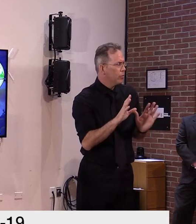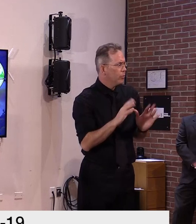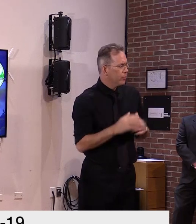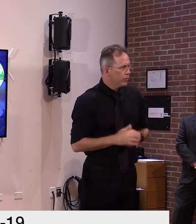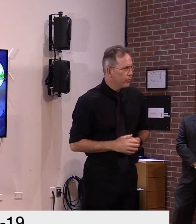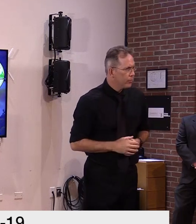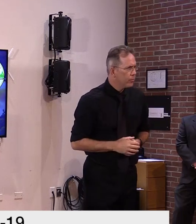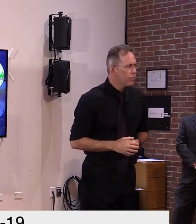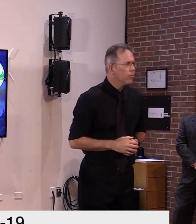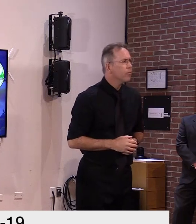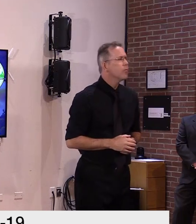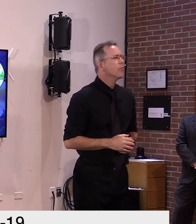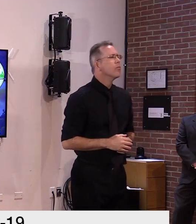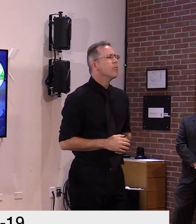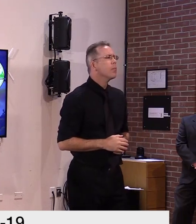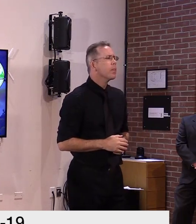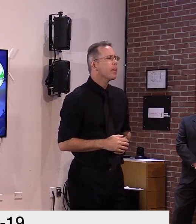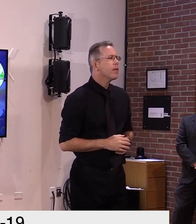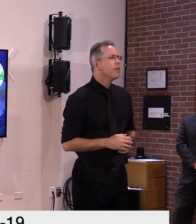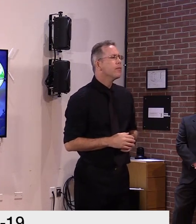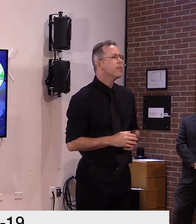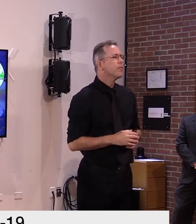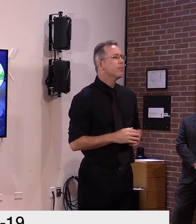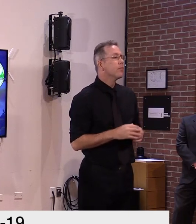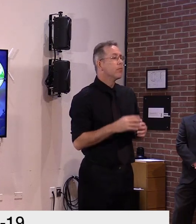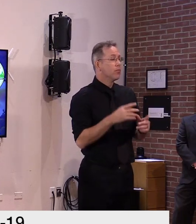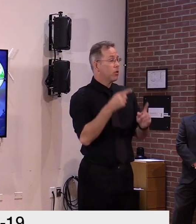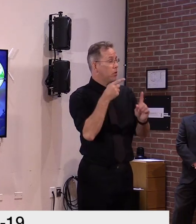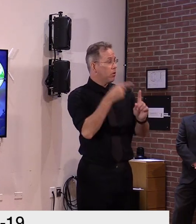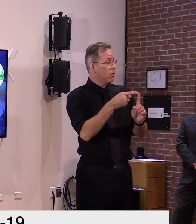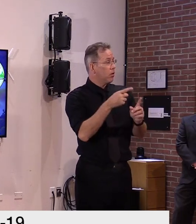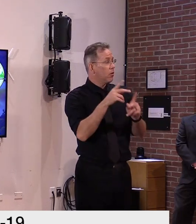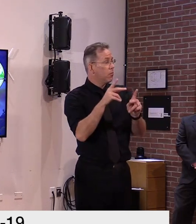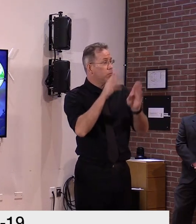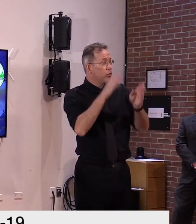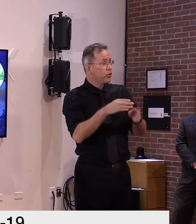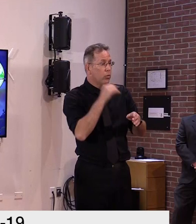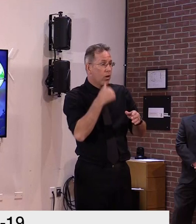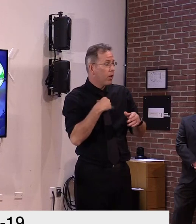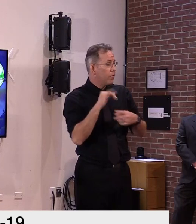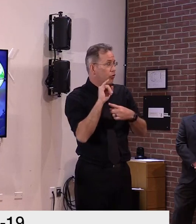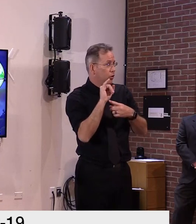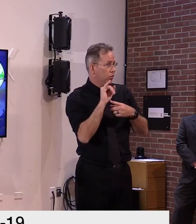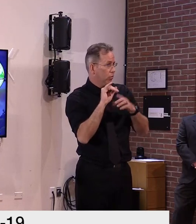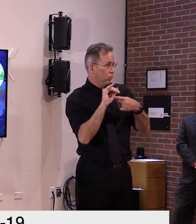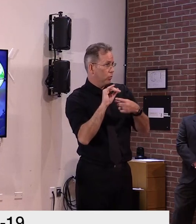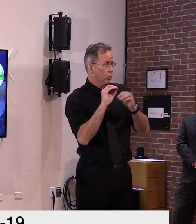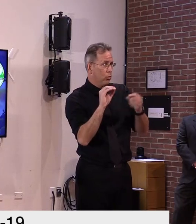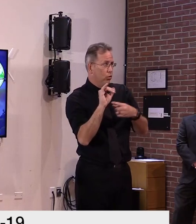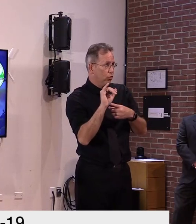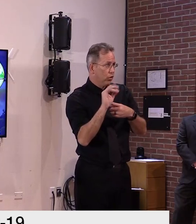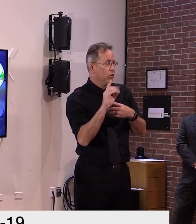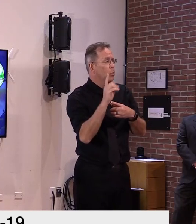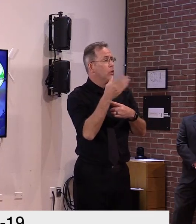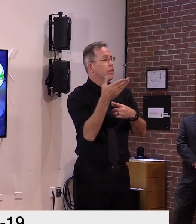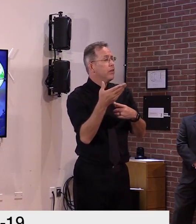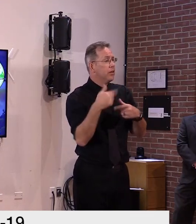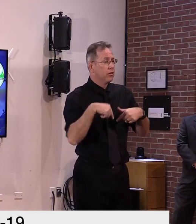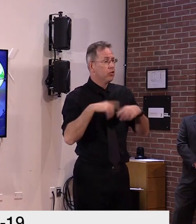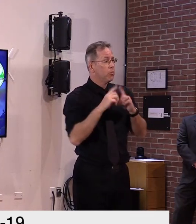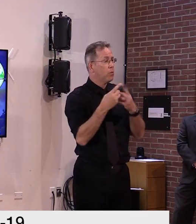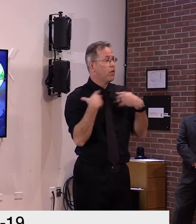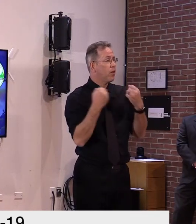specifically dealing with someone uninsured, the number one thing our health department has done, and it's tradition and it continues to